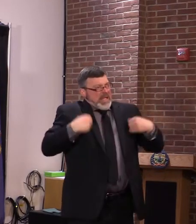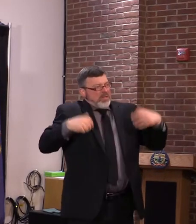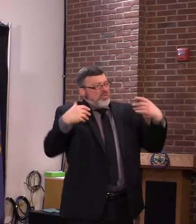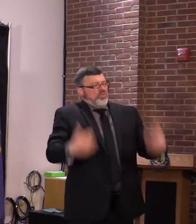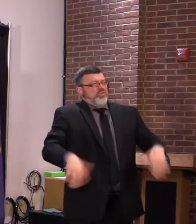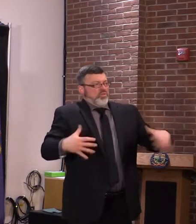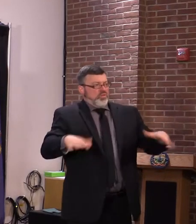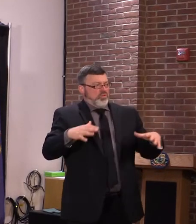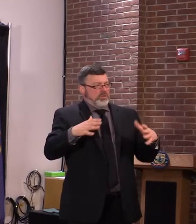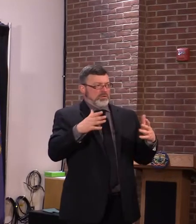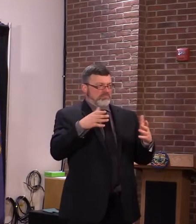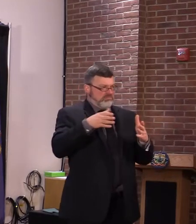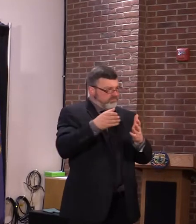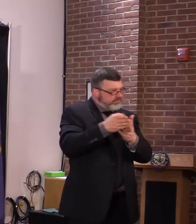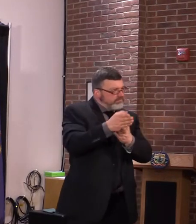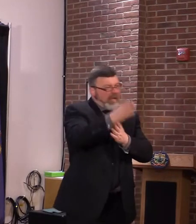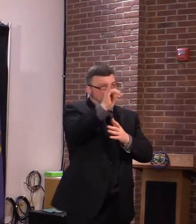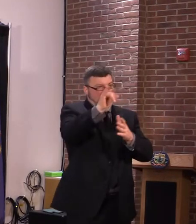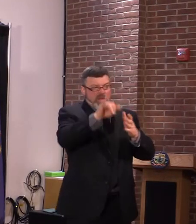Governor?